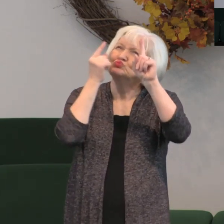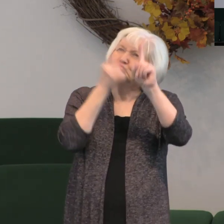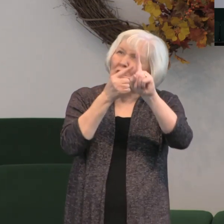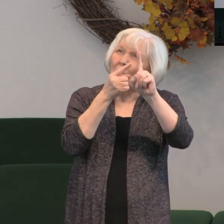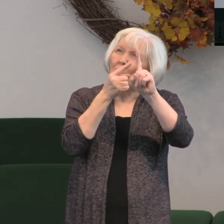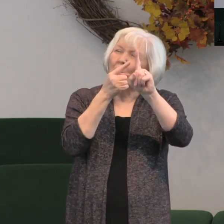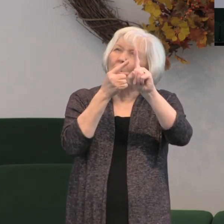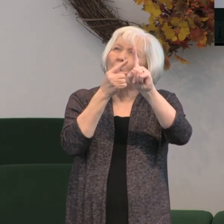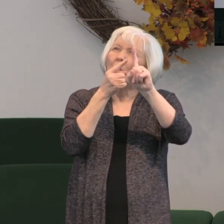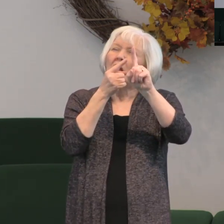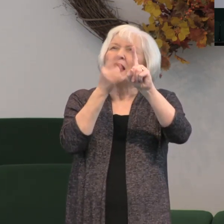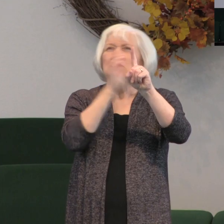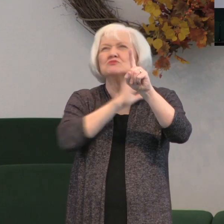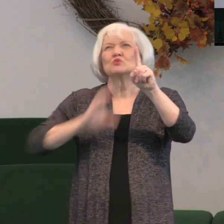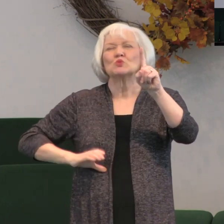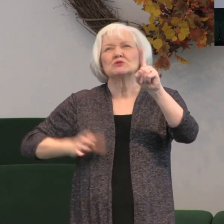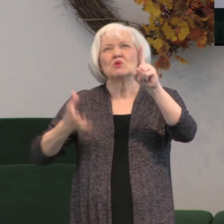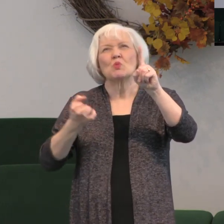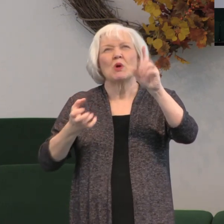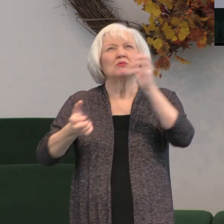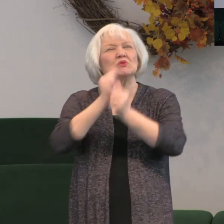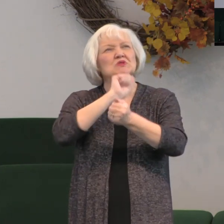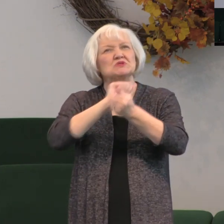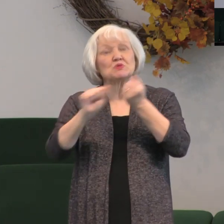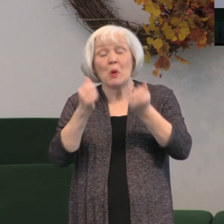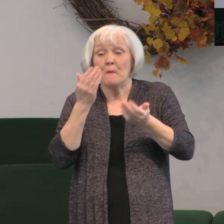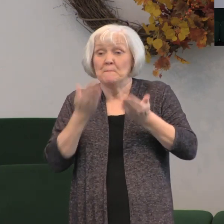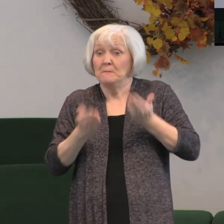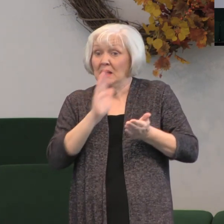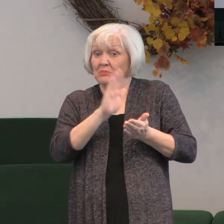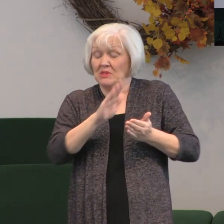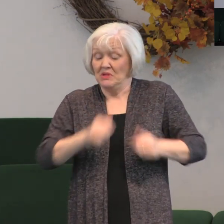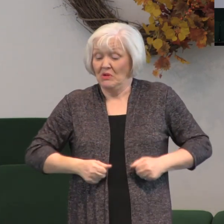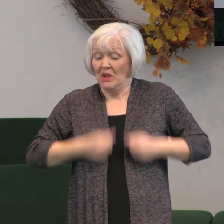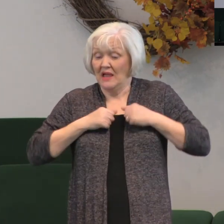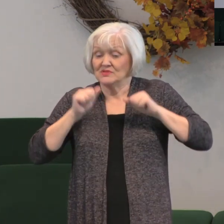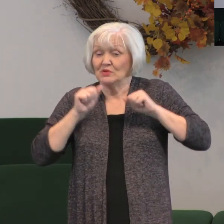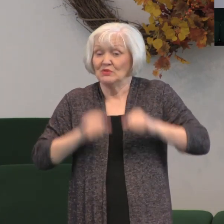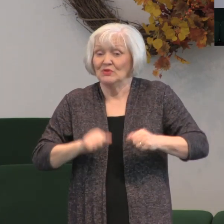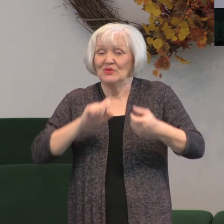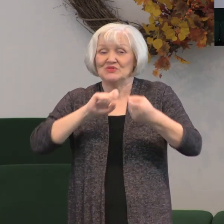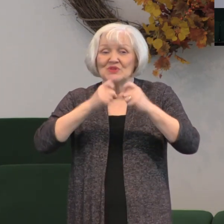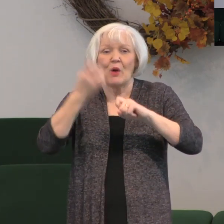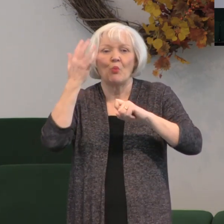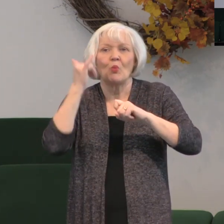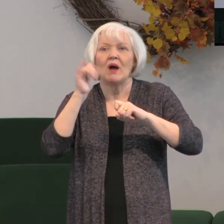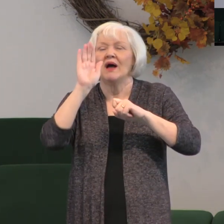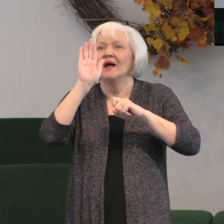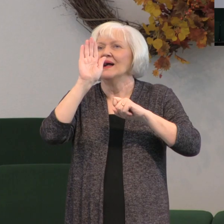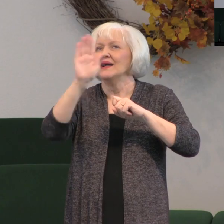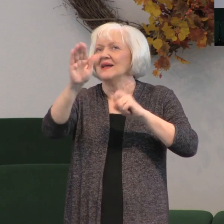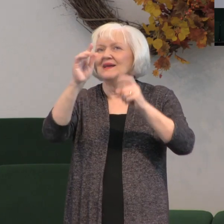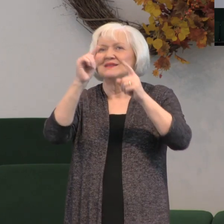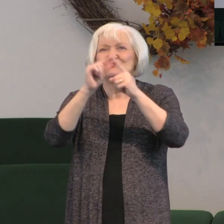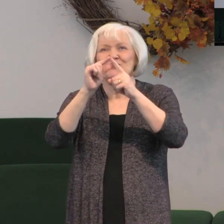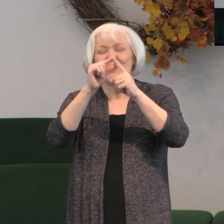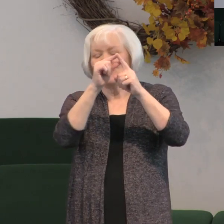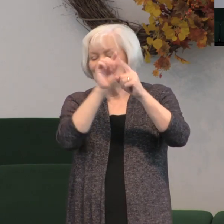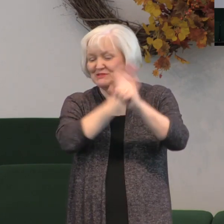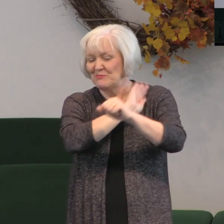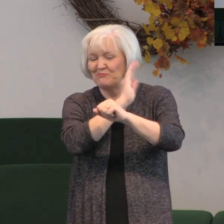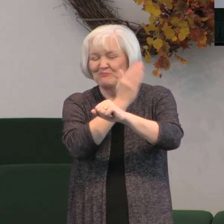on the destruction of Christianity whose lives might be changed by the power of the word of God spoken by you to them.